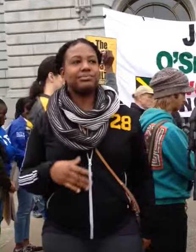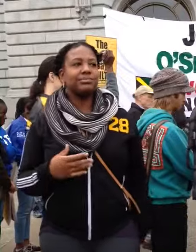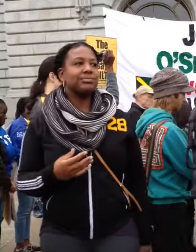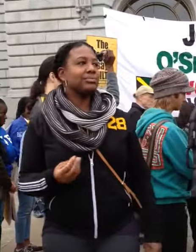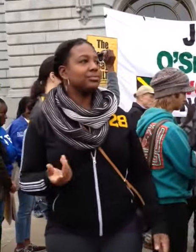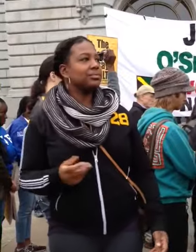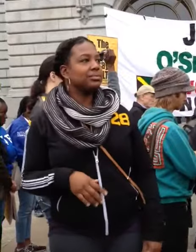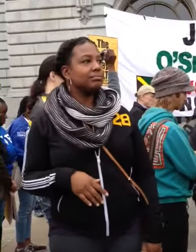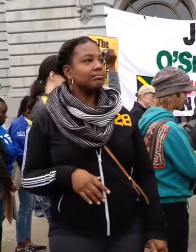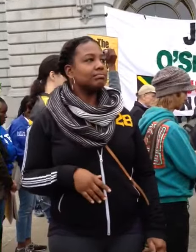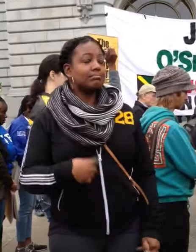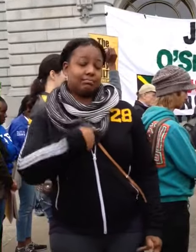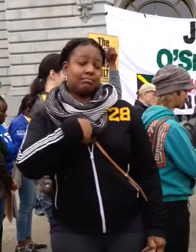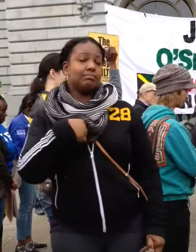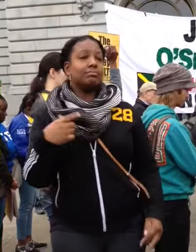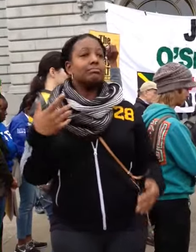Trayvon Martin.